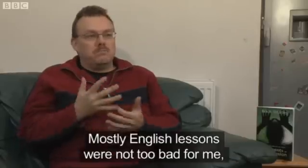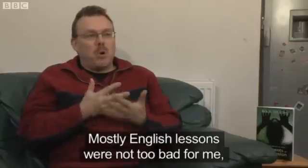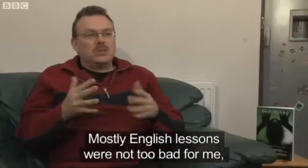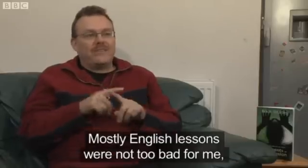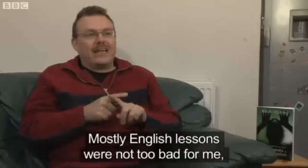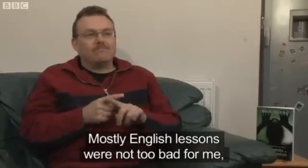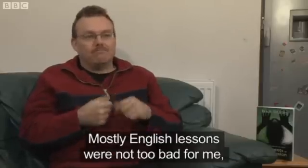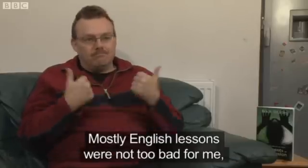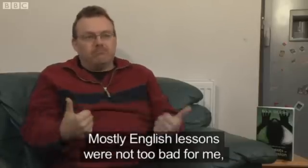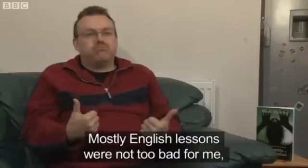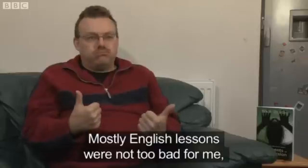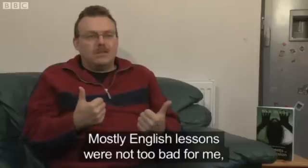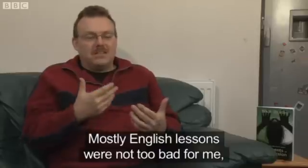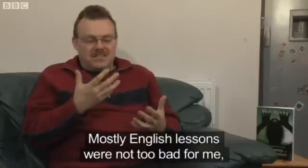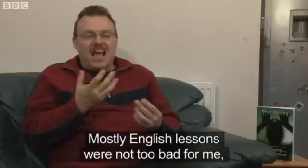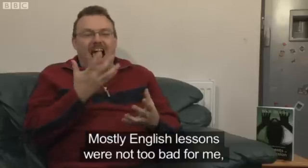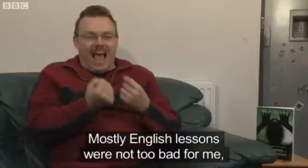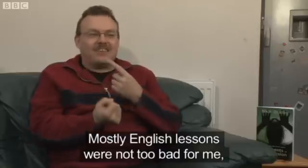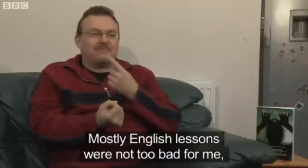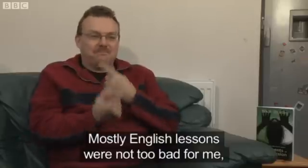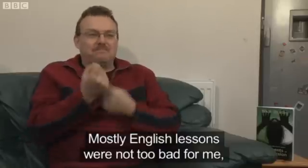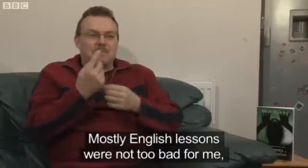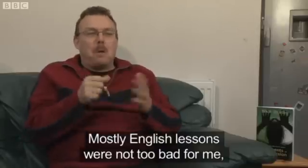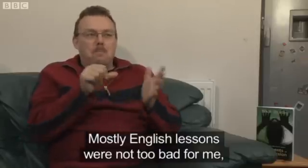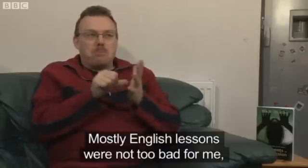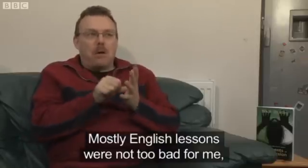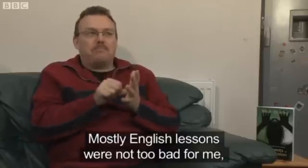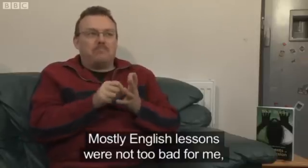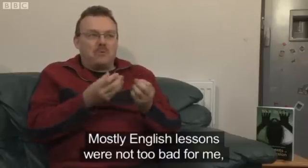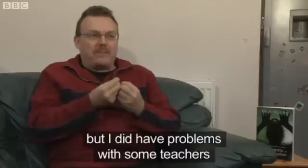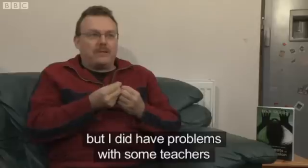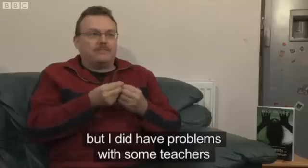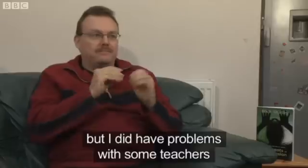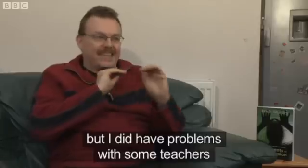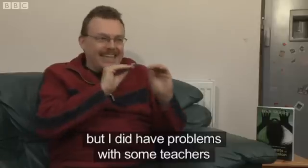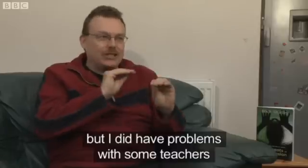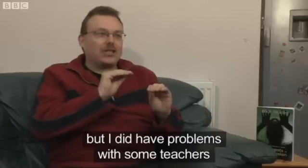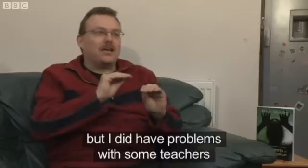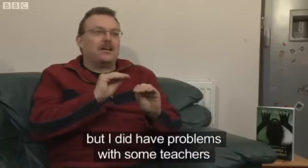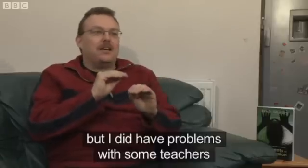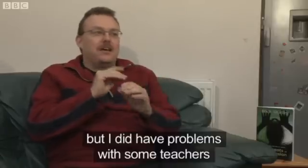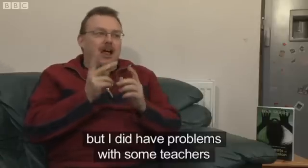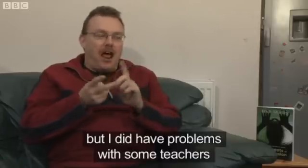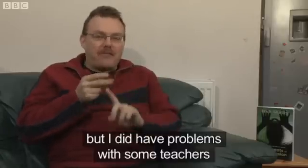Mostly English lessons were not too bad for me, but I did have problems with some teachers